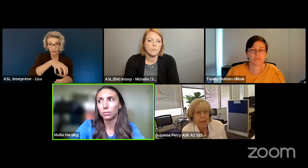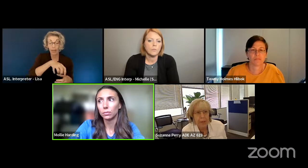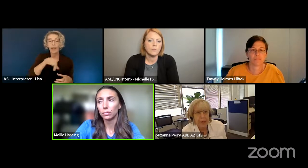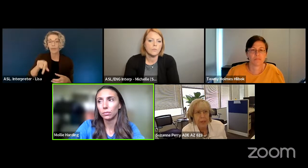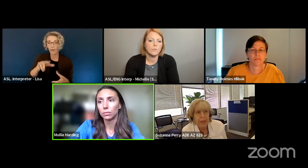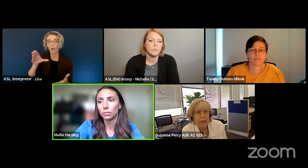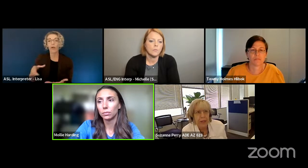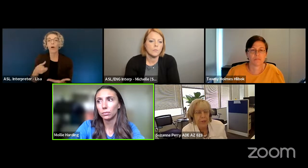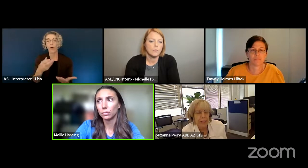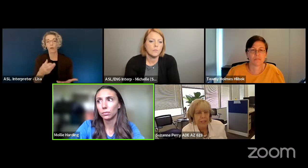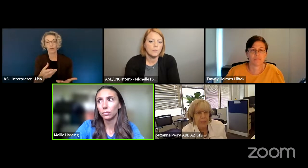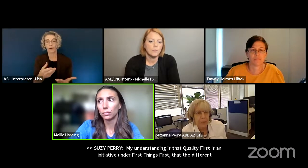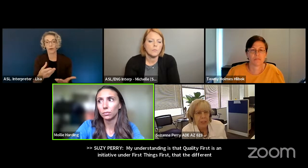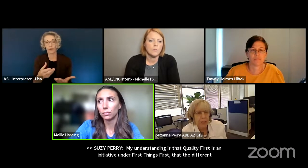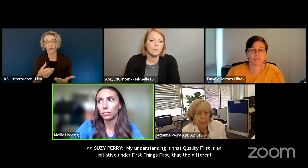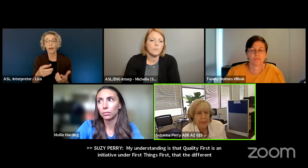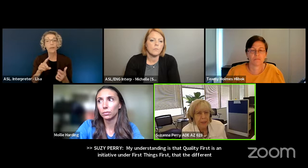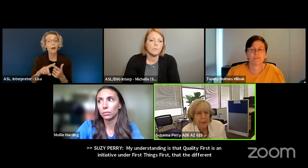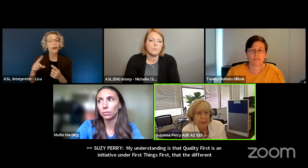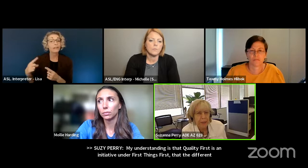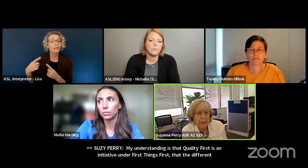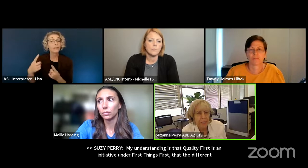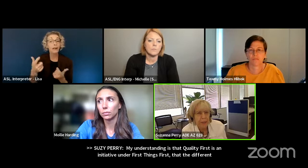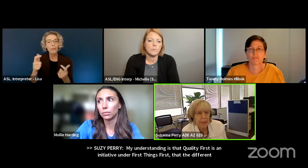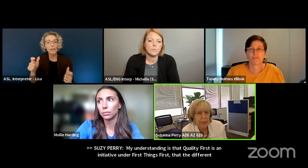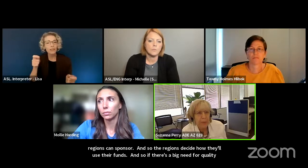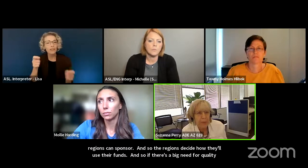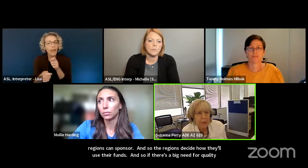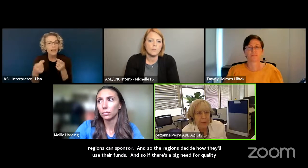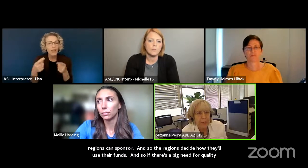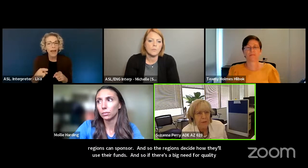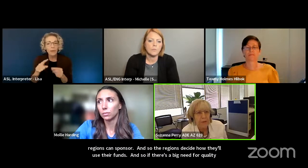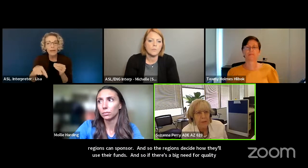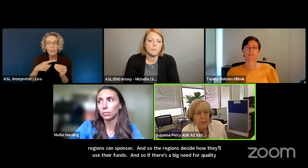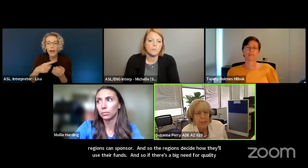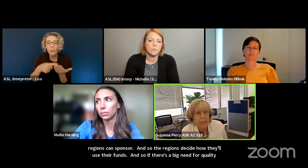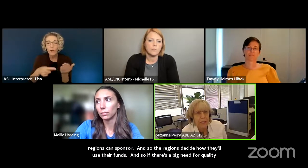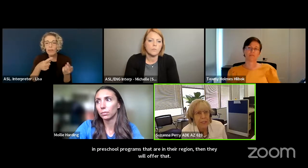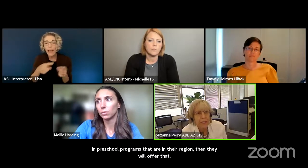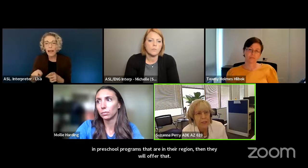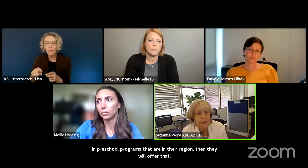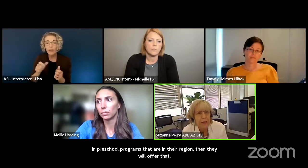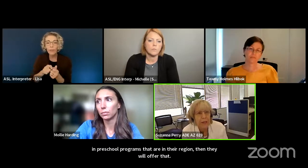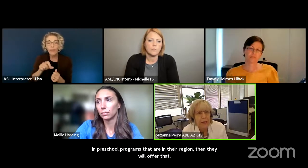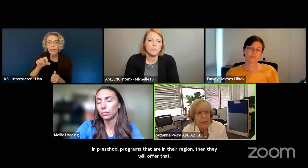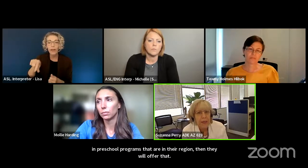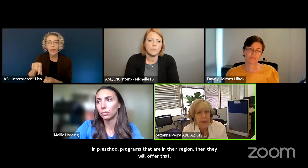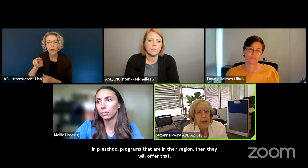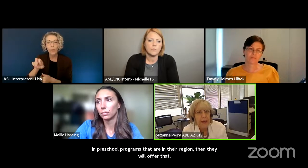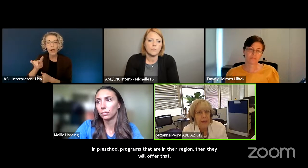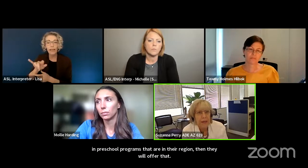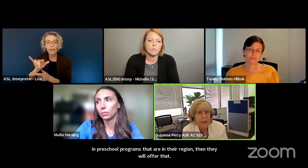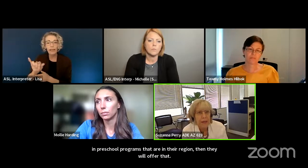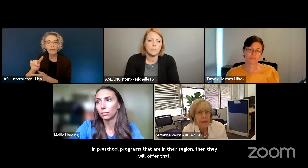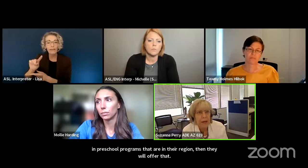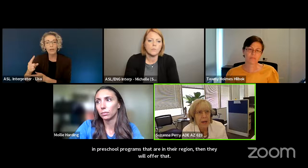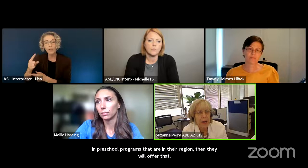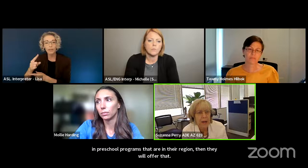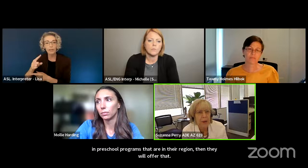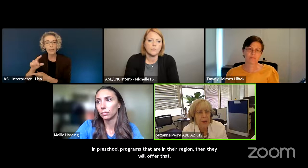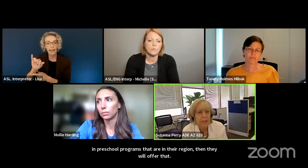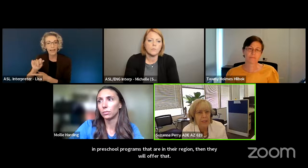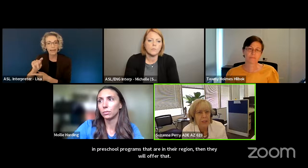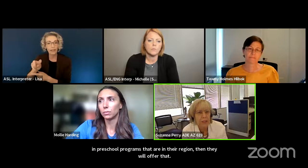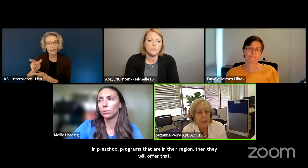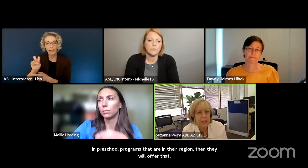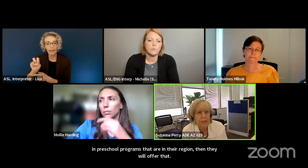offer that. But there's been such a big change about what's happening with the Quality First initiative that